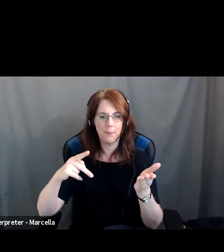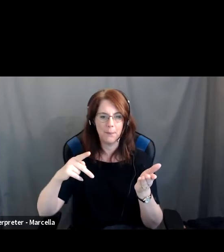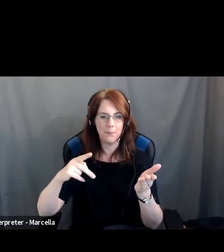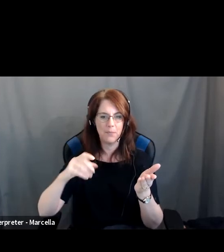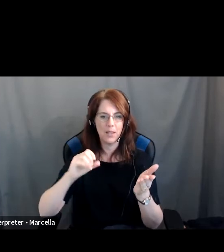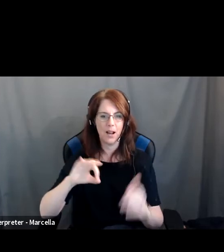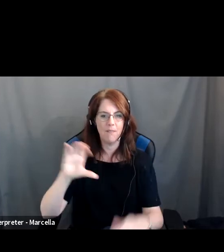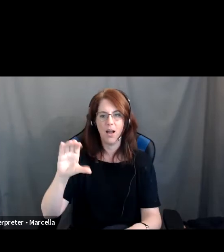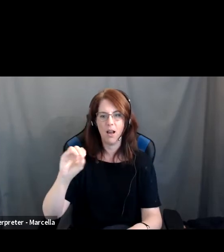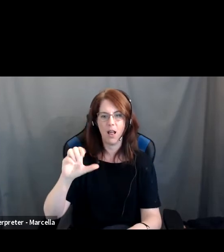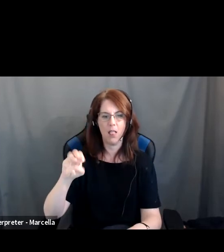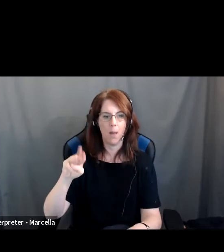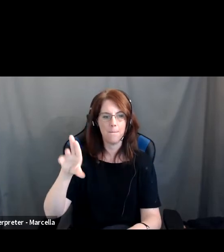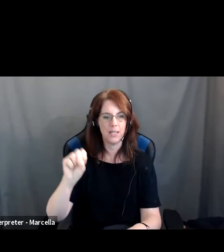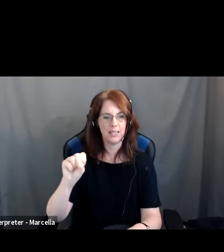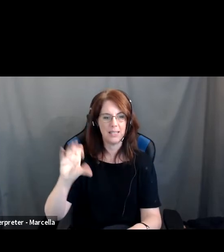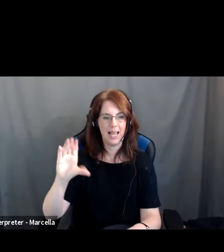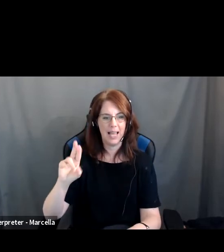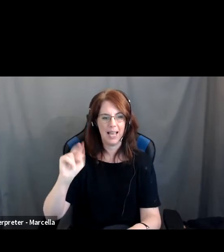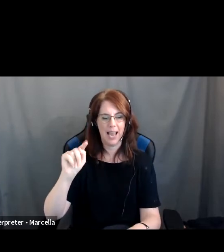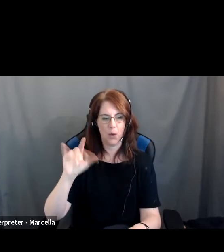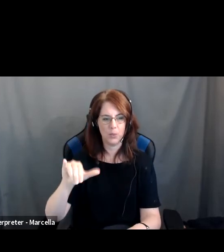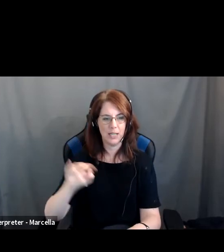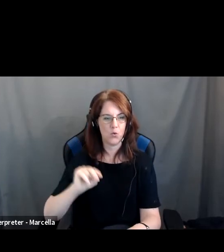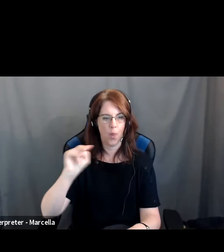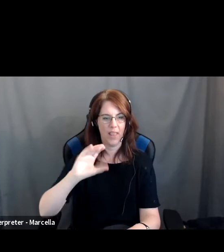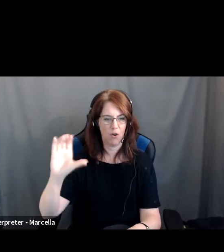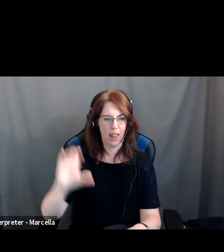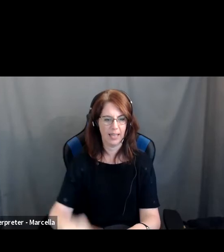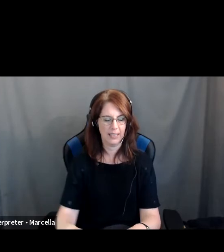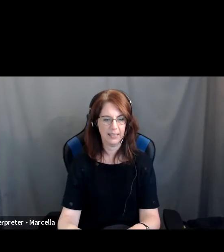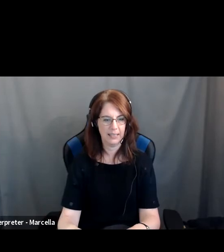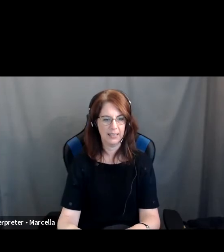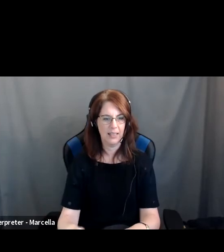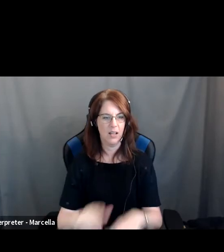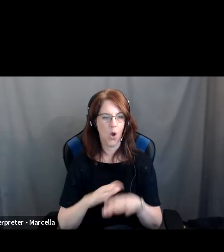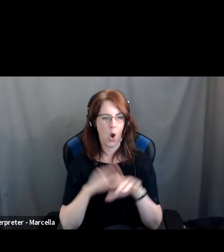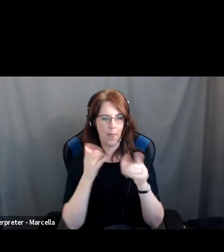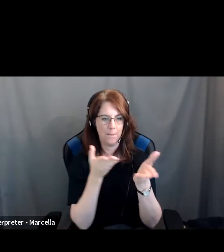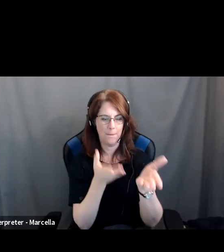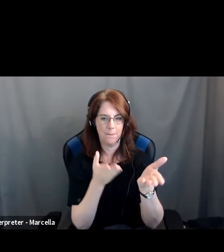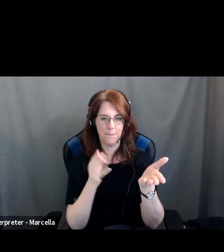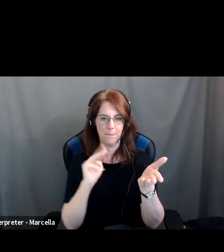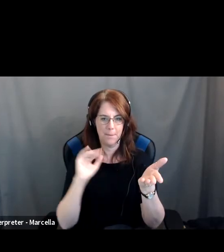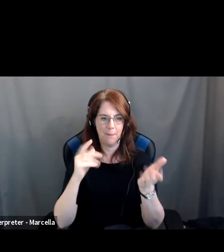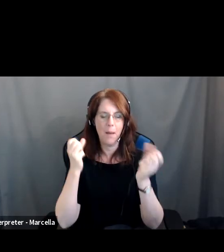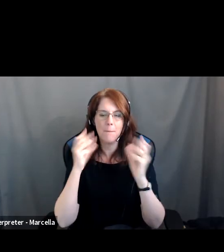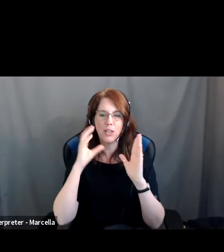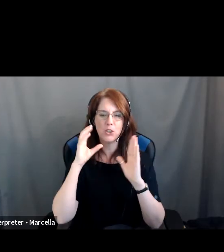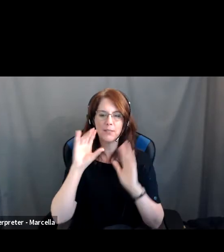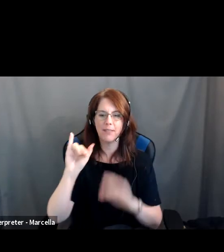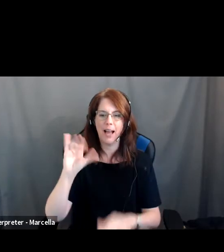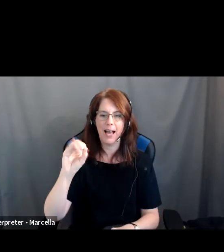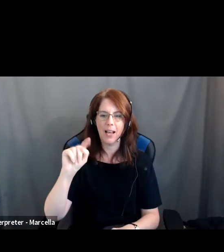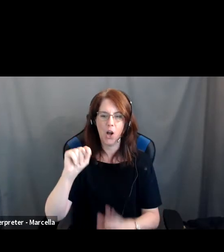of Columbus County, North Carolina. On the map, there are a bunch of icons